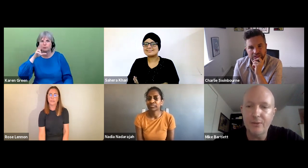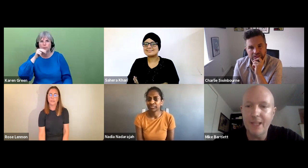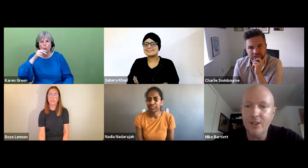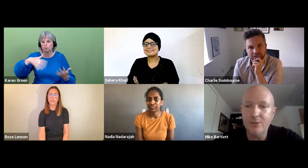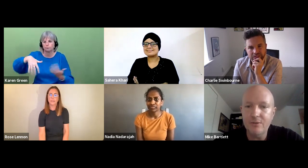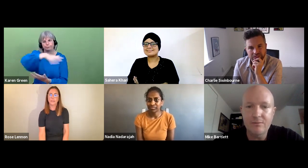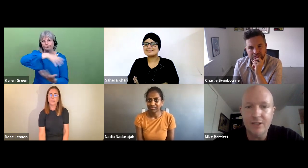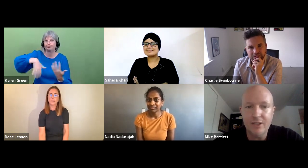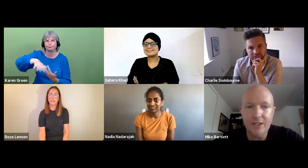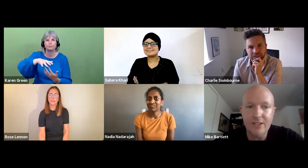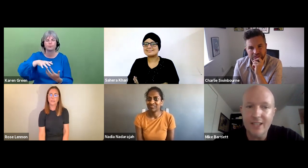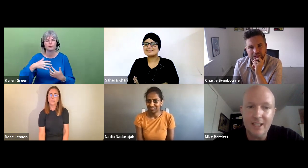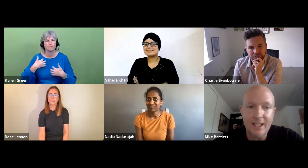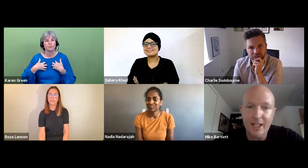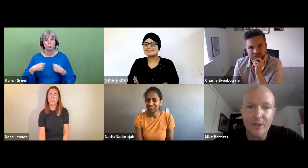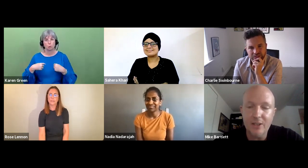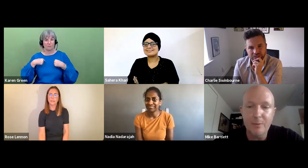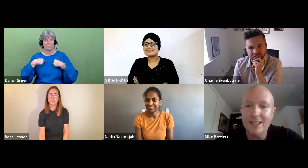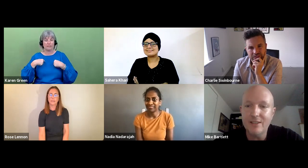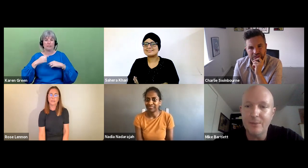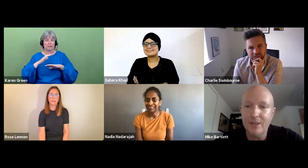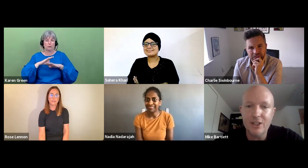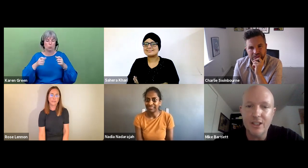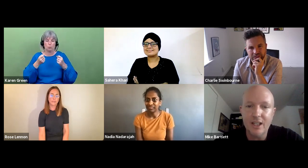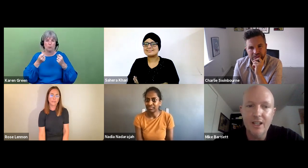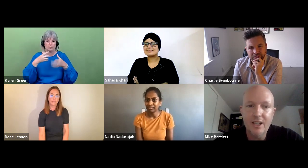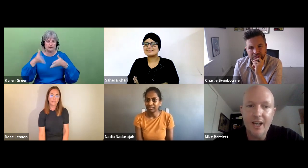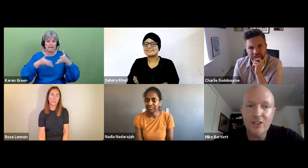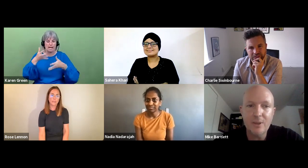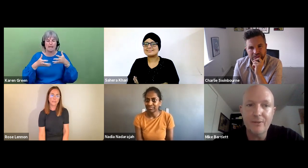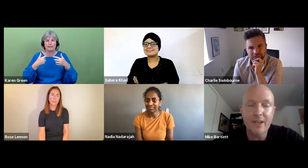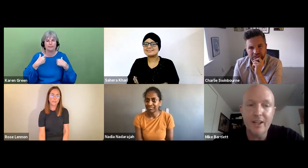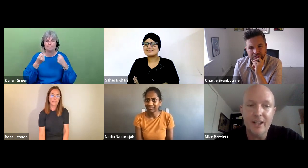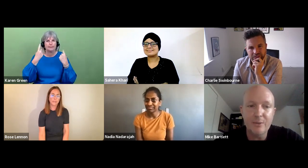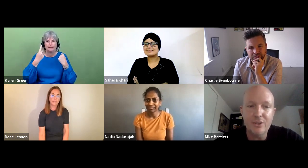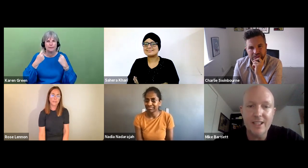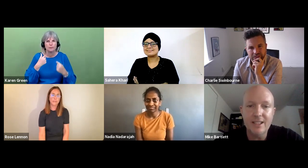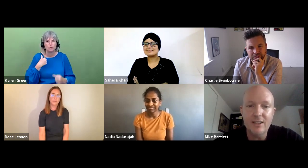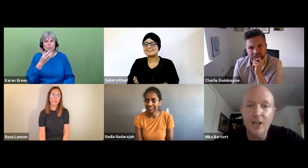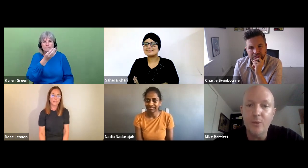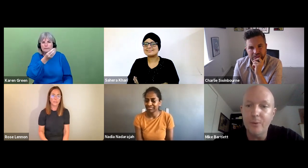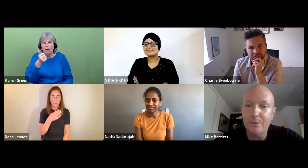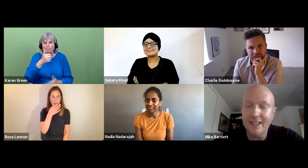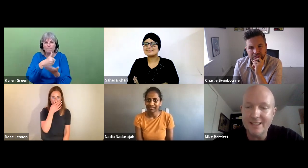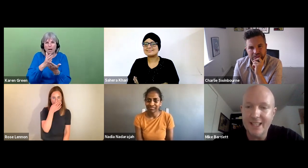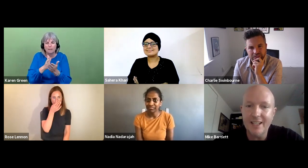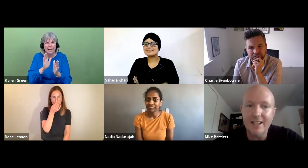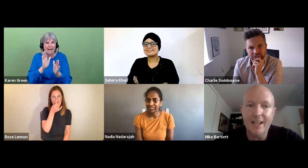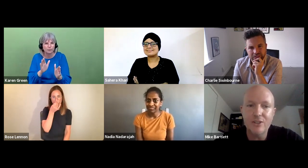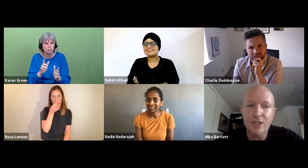me, who doesn't understand sign language, there were bits of the production that I had to infer that I didn't know what was being said, and that shut